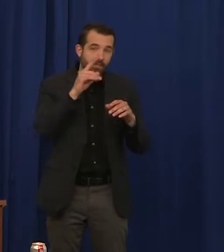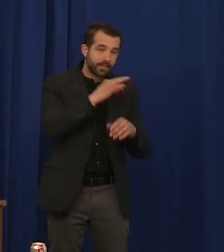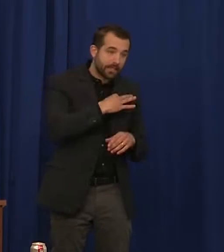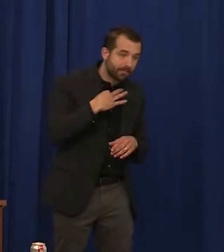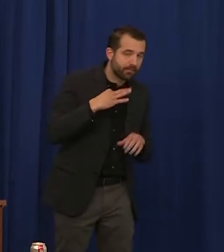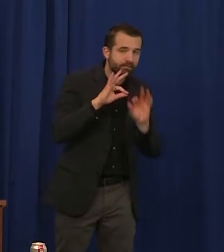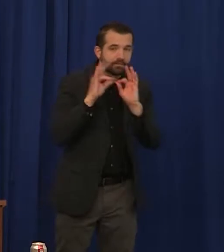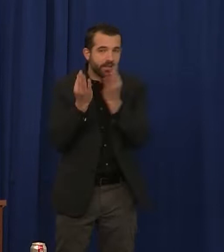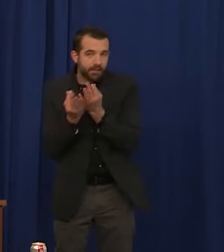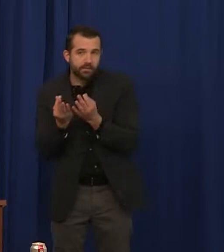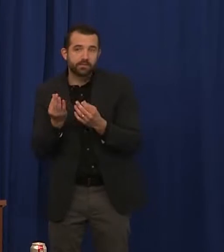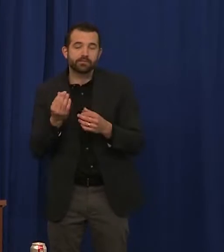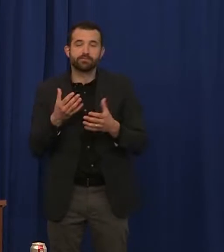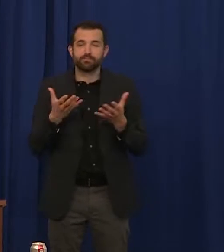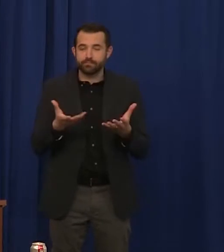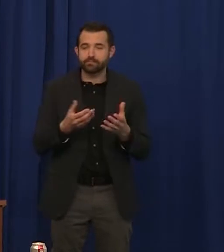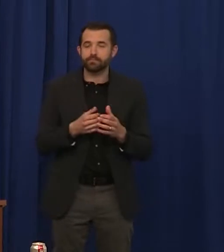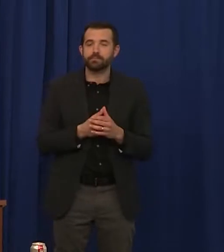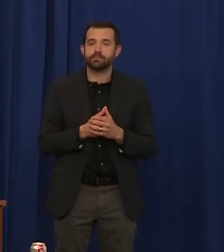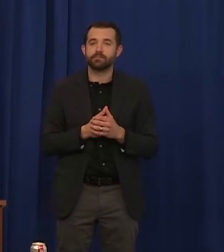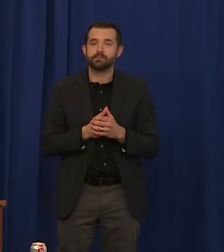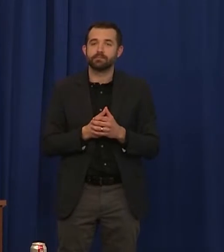these individuals for many years.